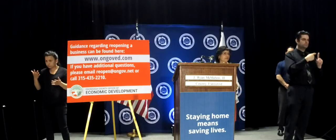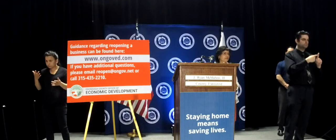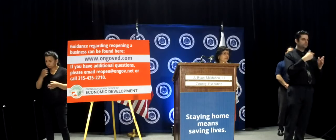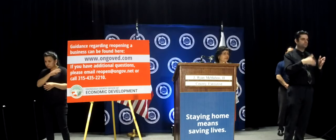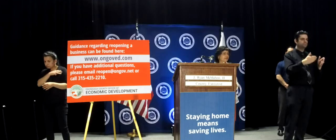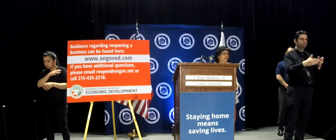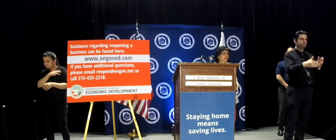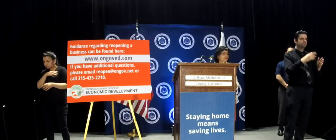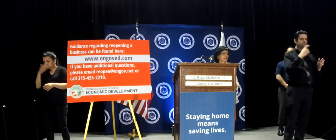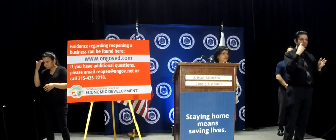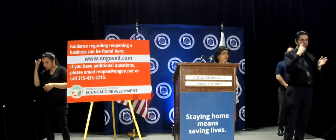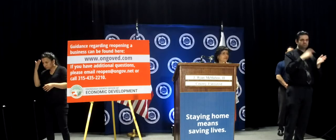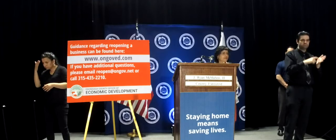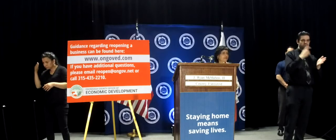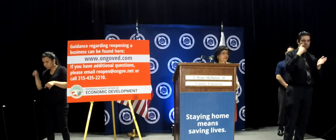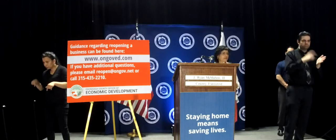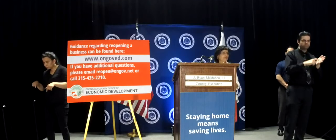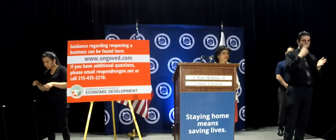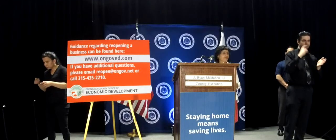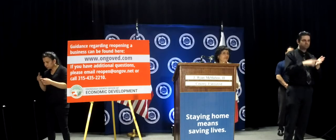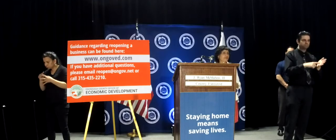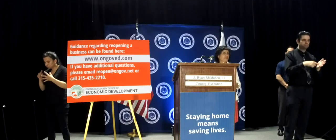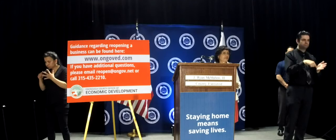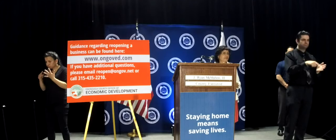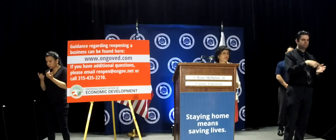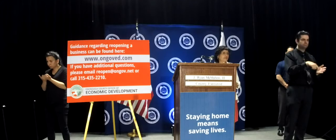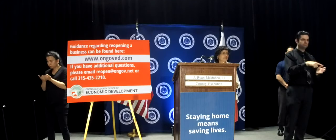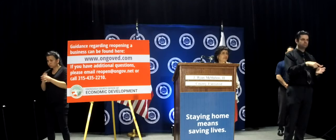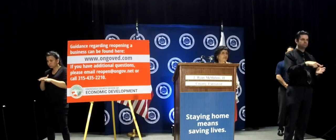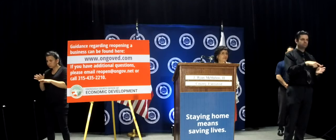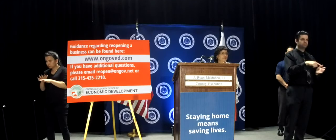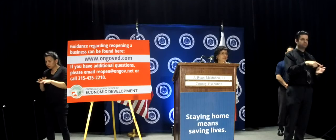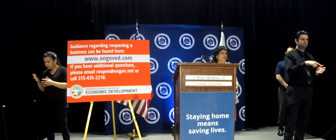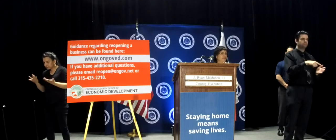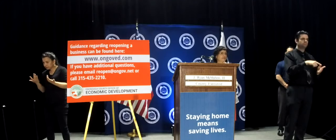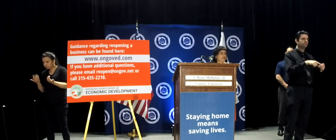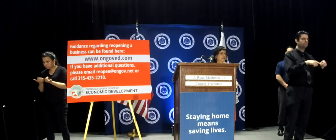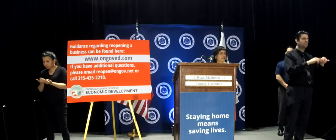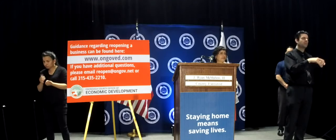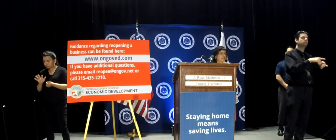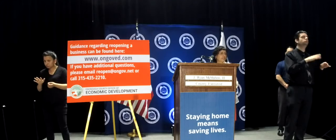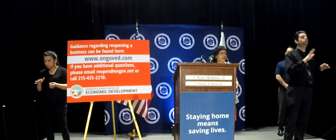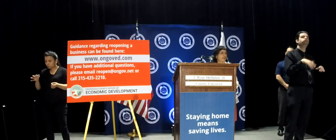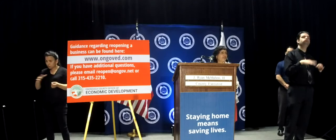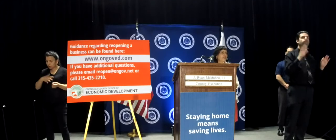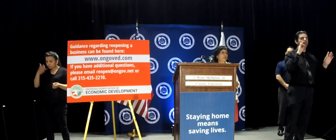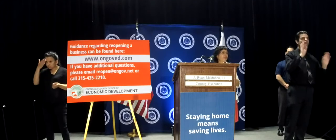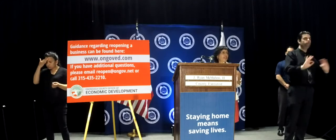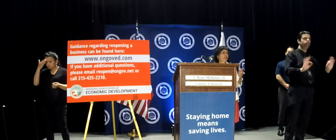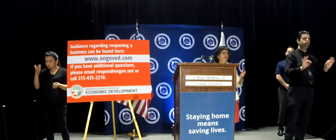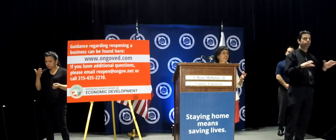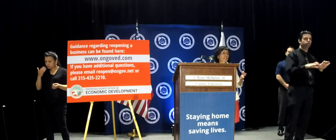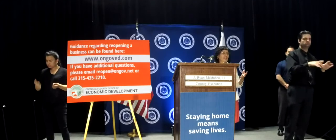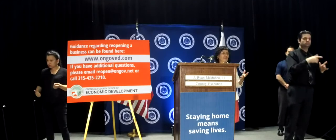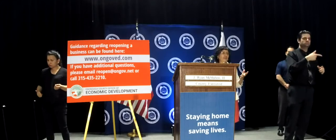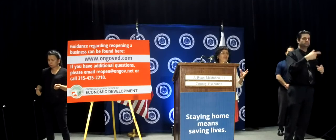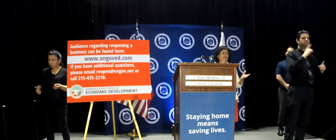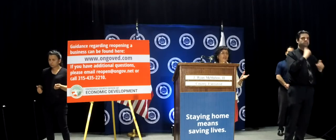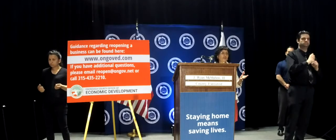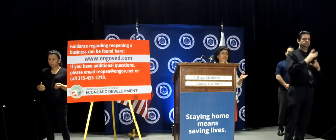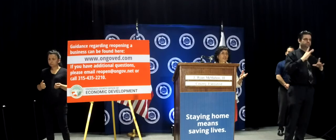shouldn't? Any lessons we can learn from the past few weeks of where the new cases are coming from? Right, so we are